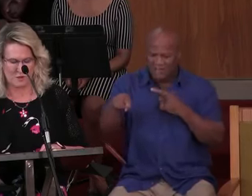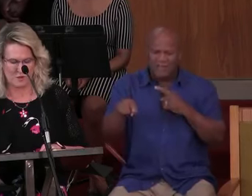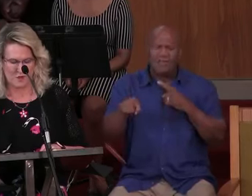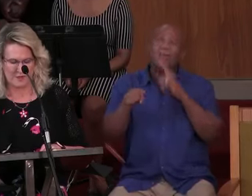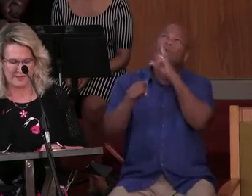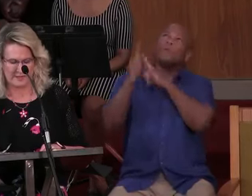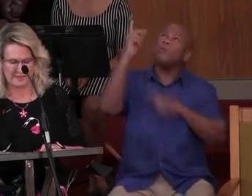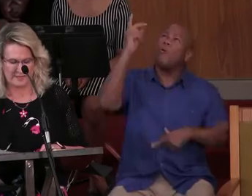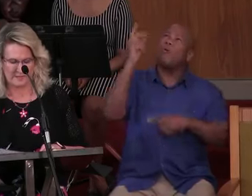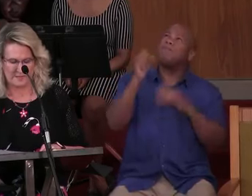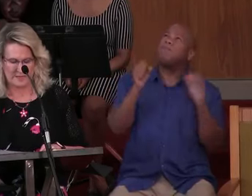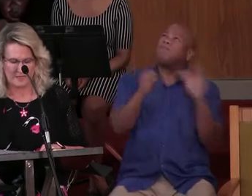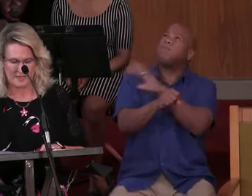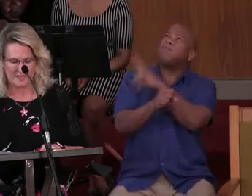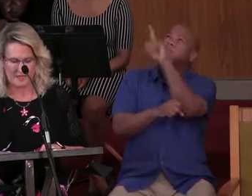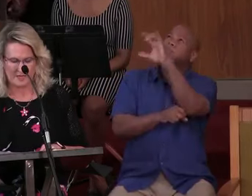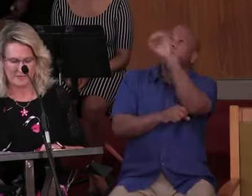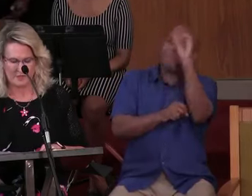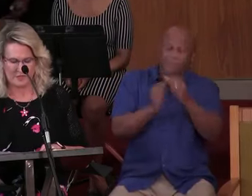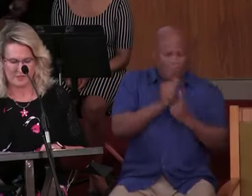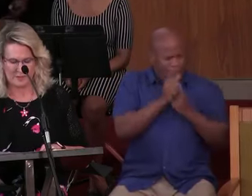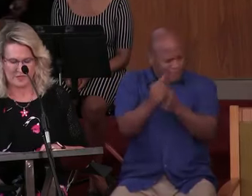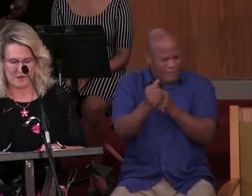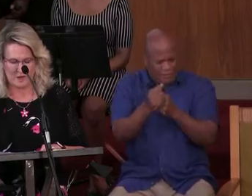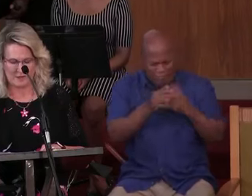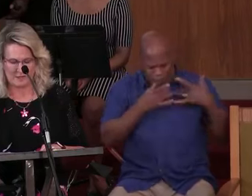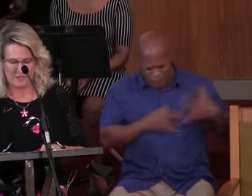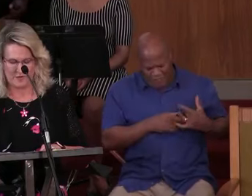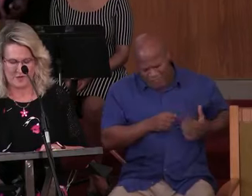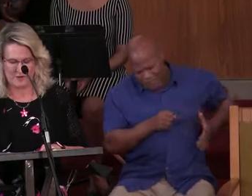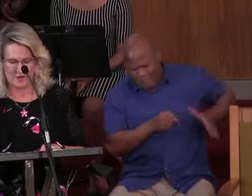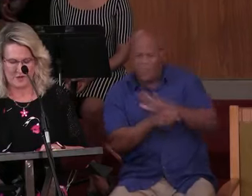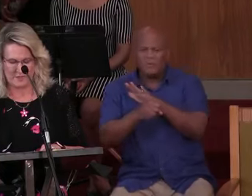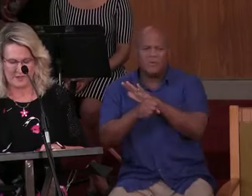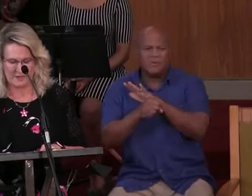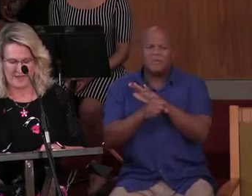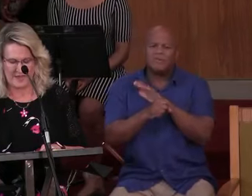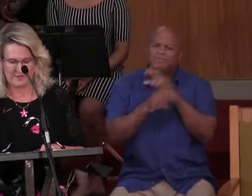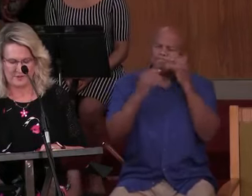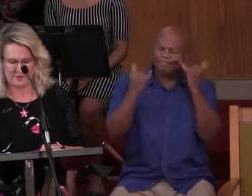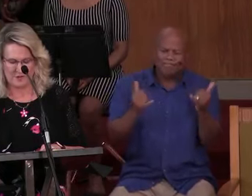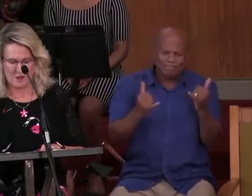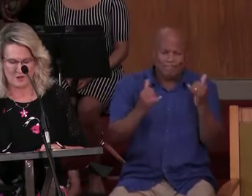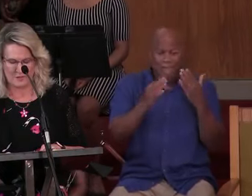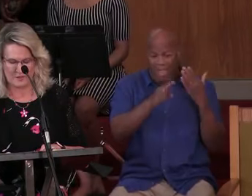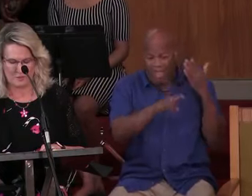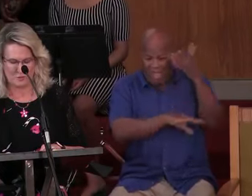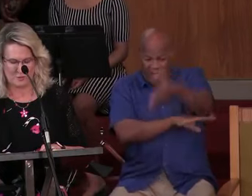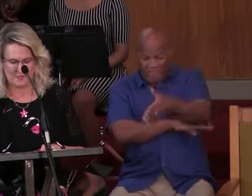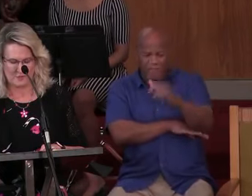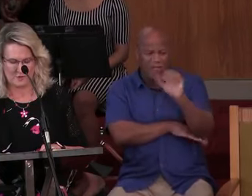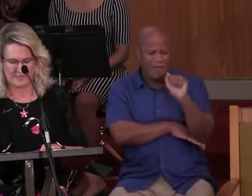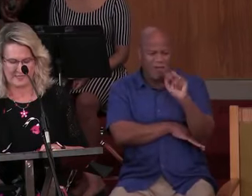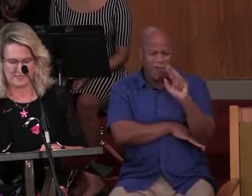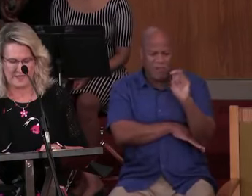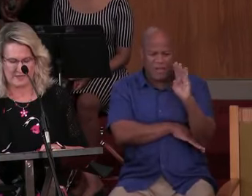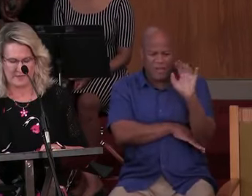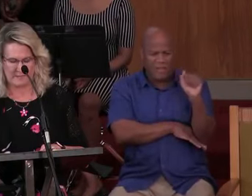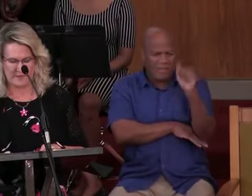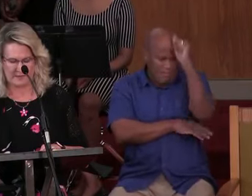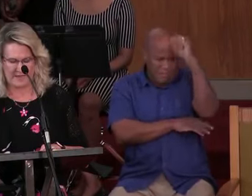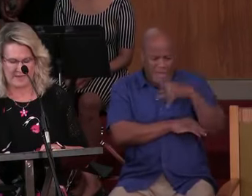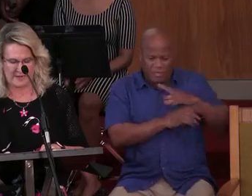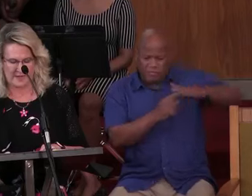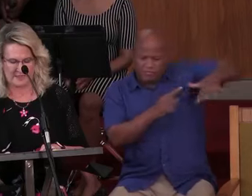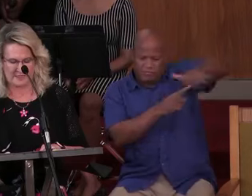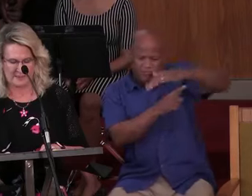Israel, wholeheartedly. Hebron used to be called Kiriath Arba, after Arba, who was the greatest man